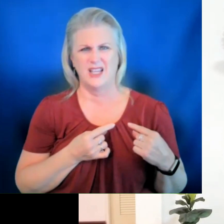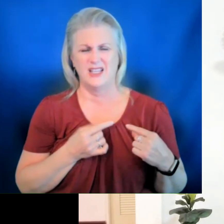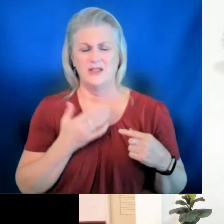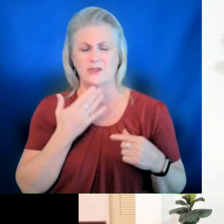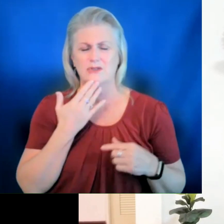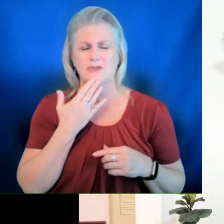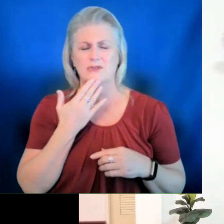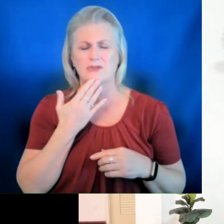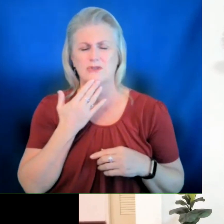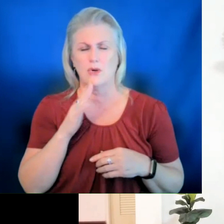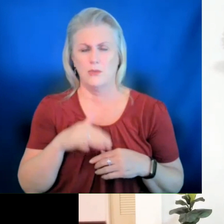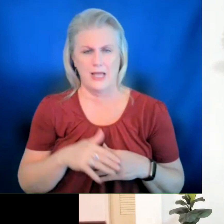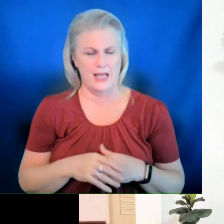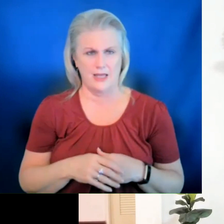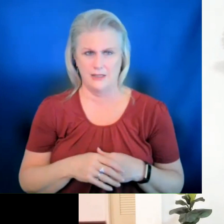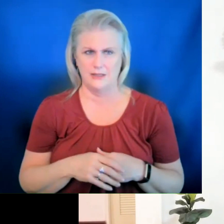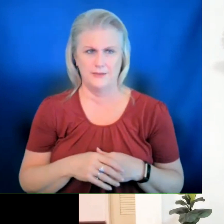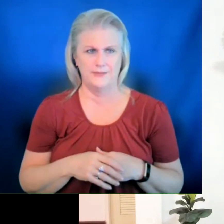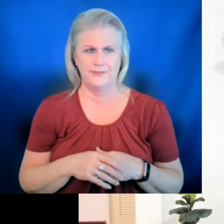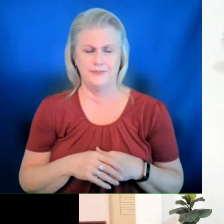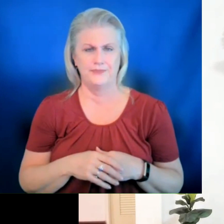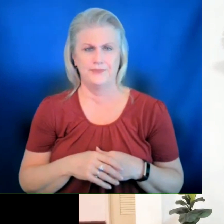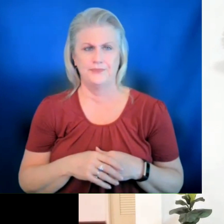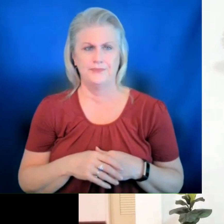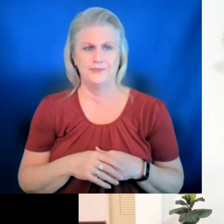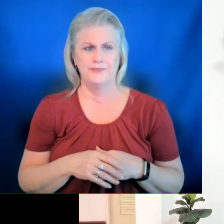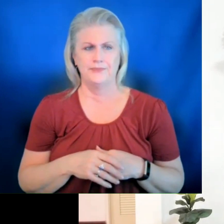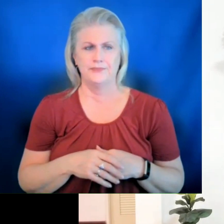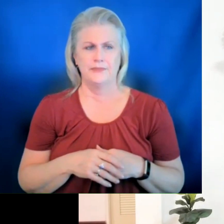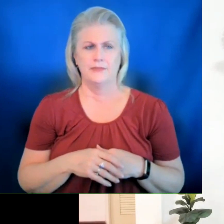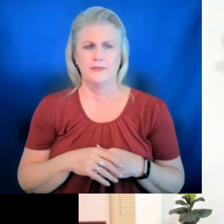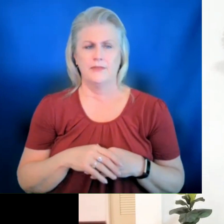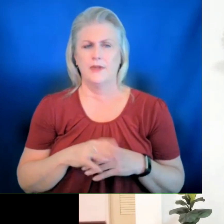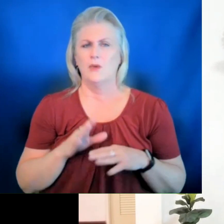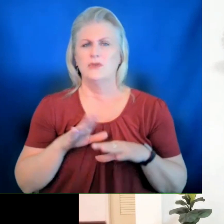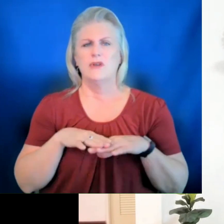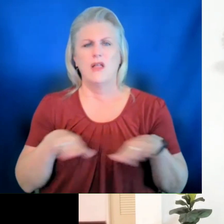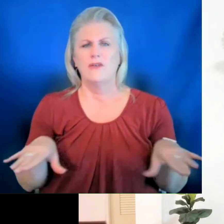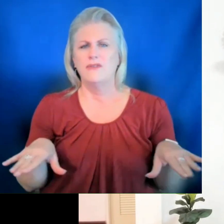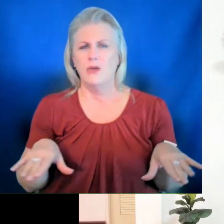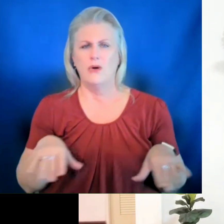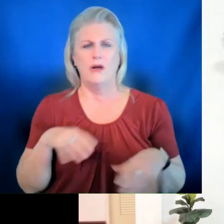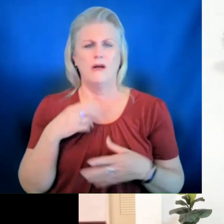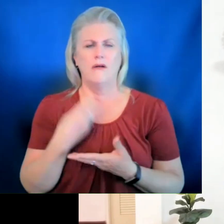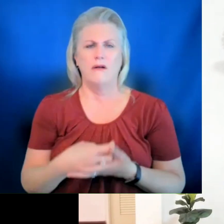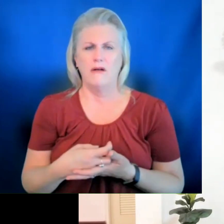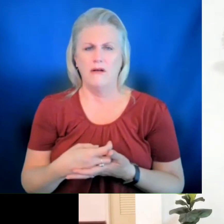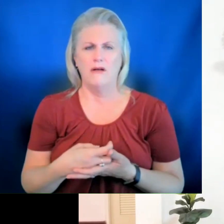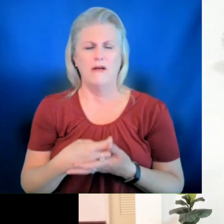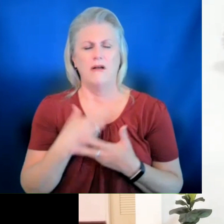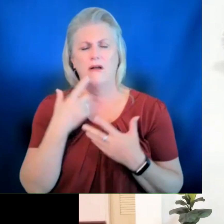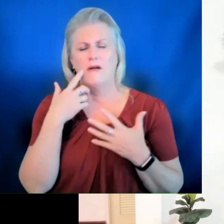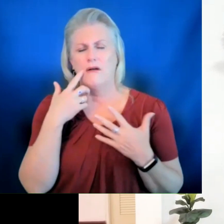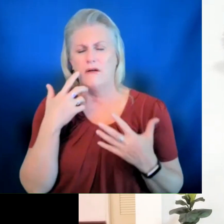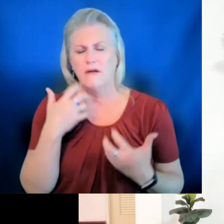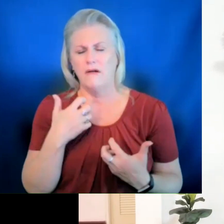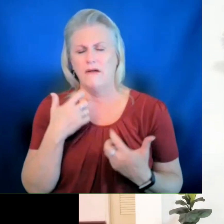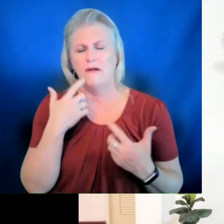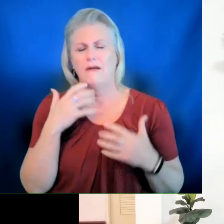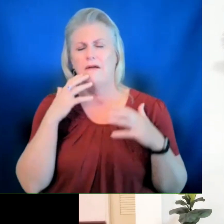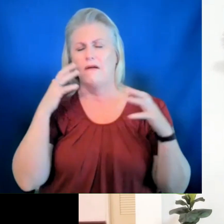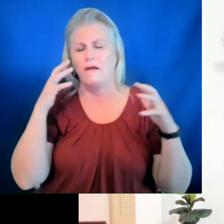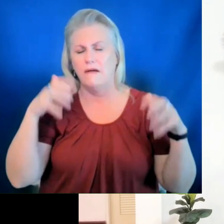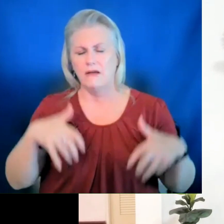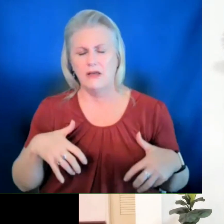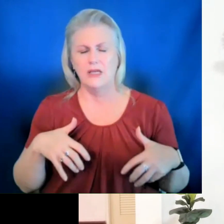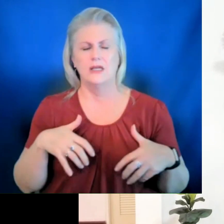literally hurting so bad and being like on the floor and crying. I was crawling like